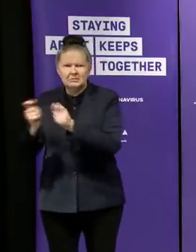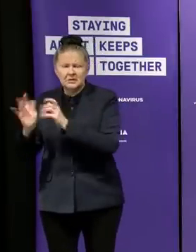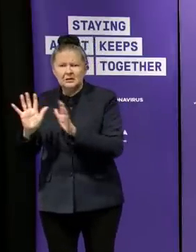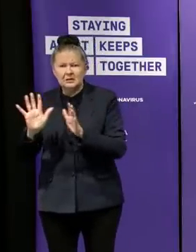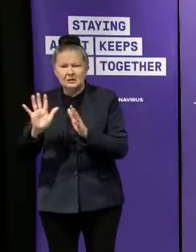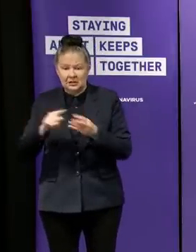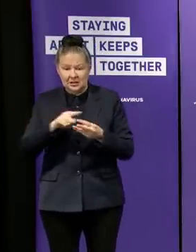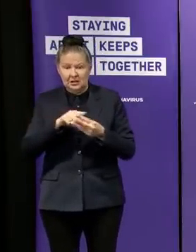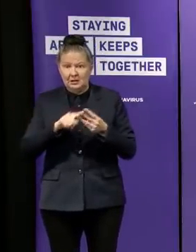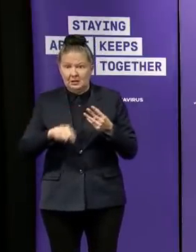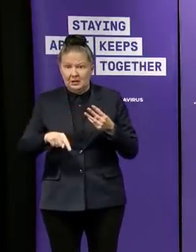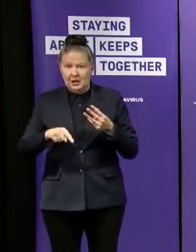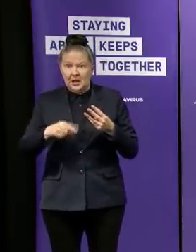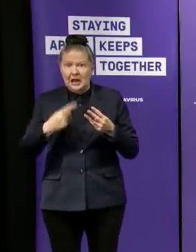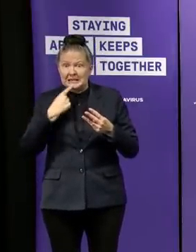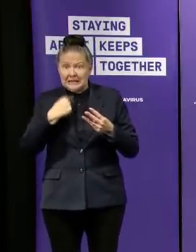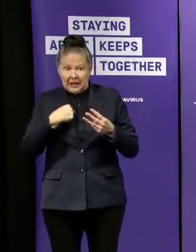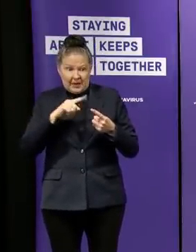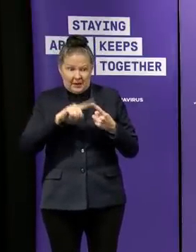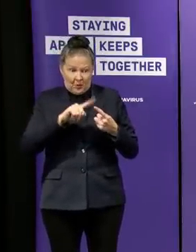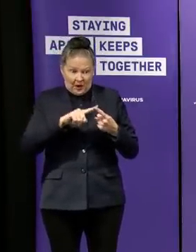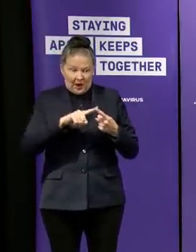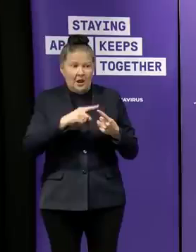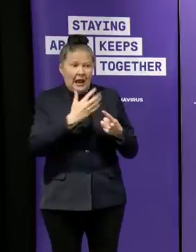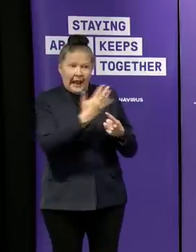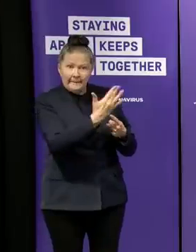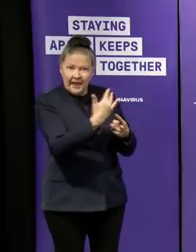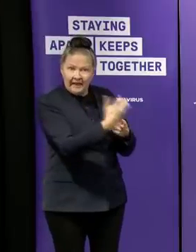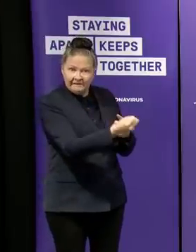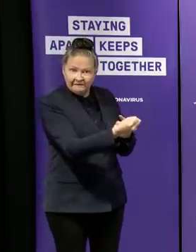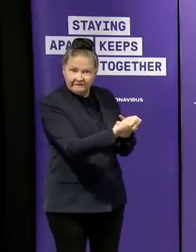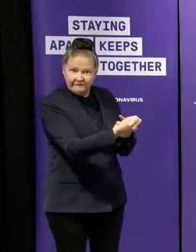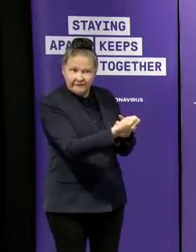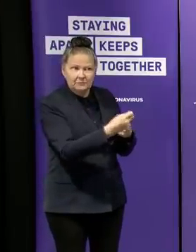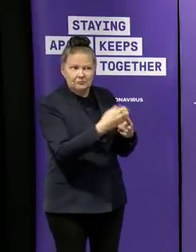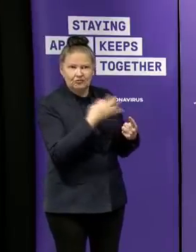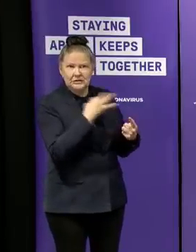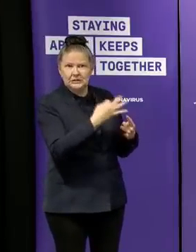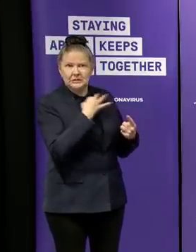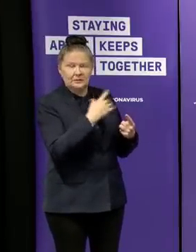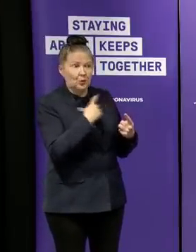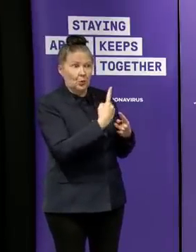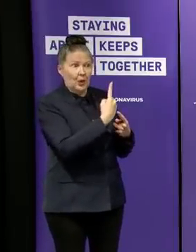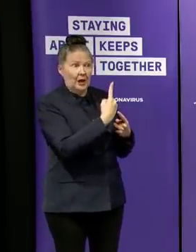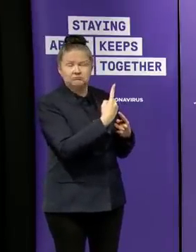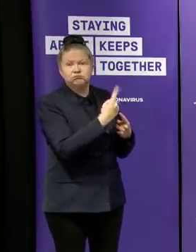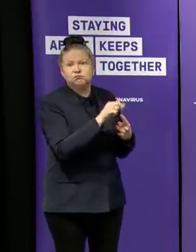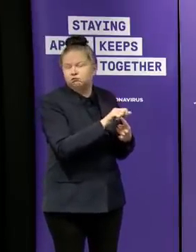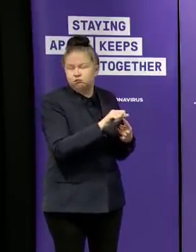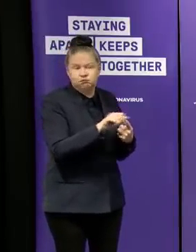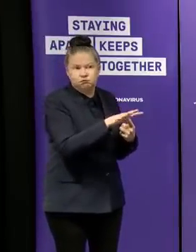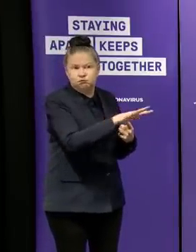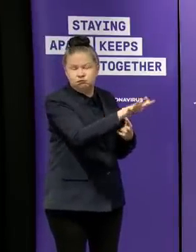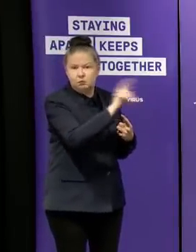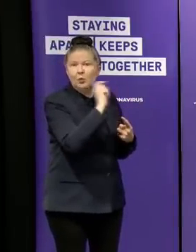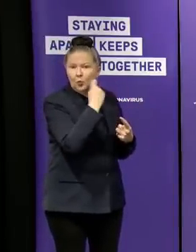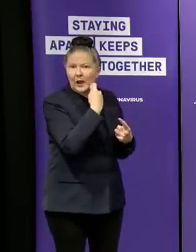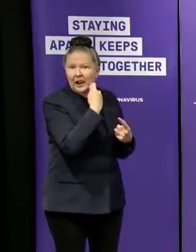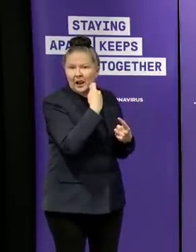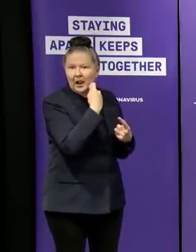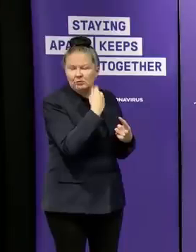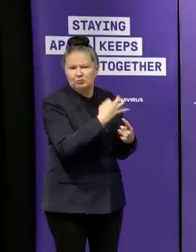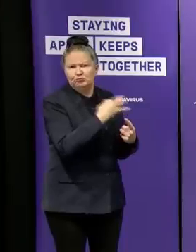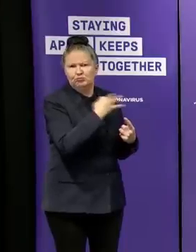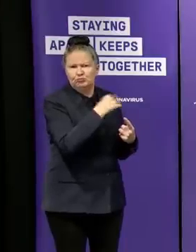It tells you whether there's anyone who's got it in the workplace. Why is that important? Well, because they're high risk, and if one's got it, the whole place will get it. But it